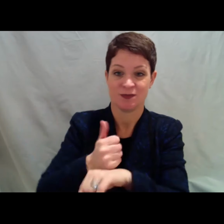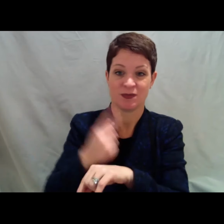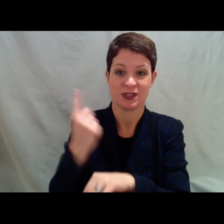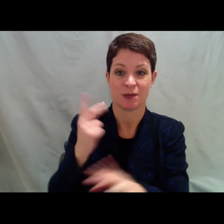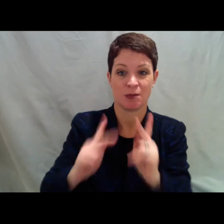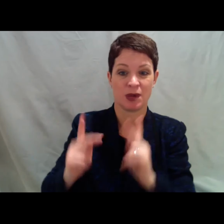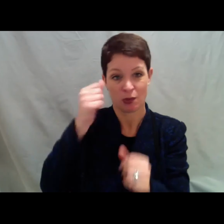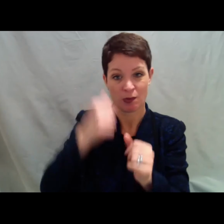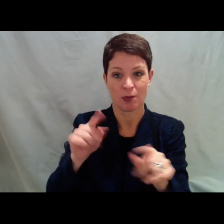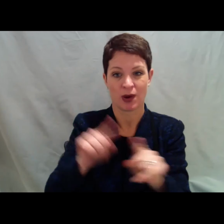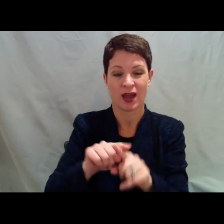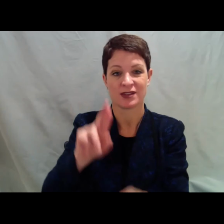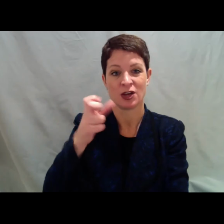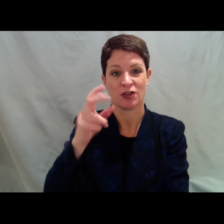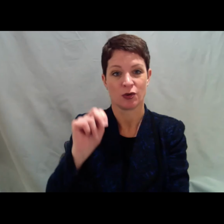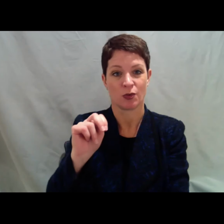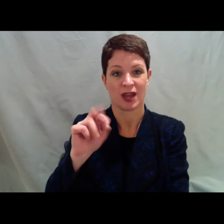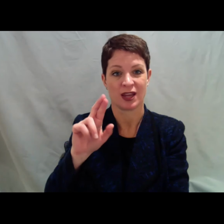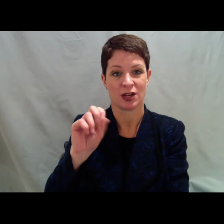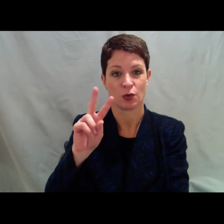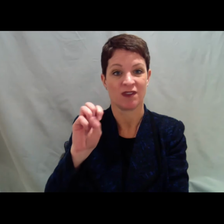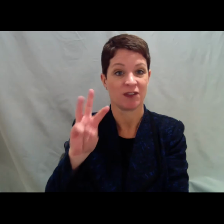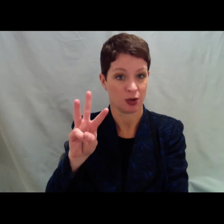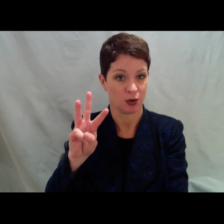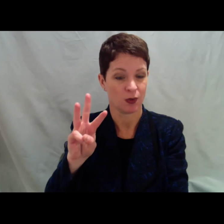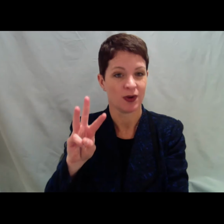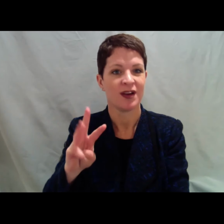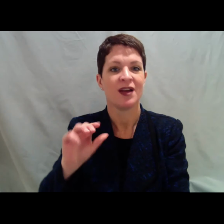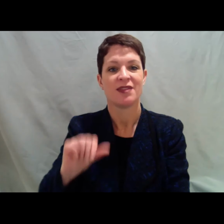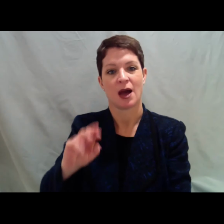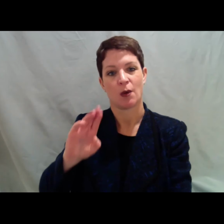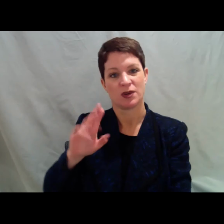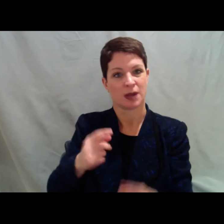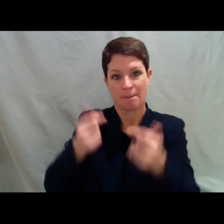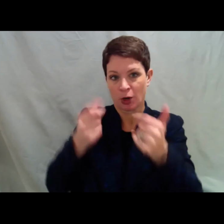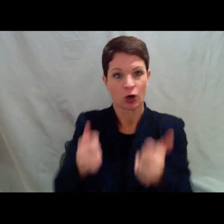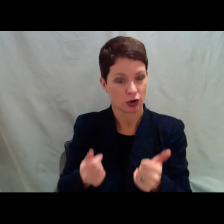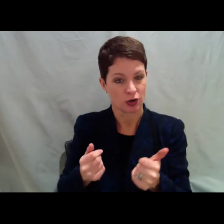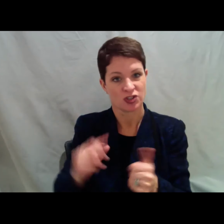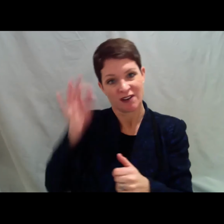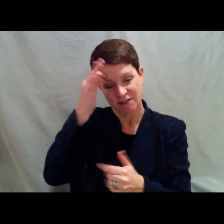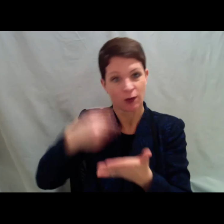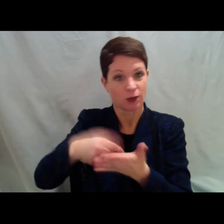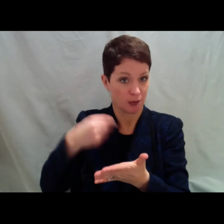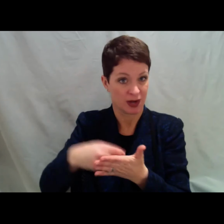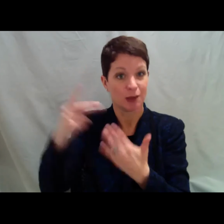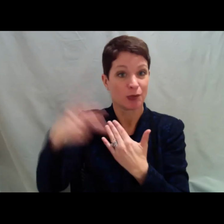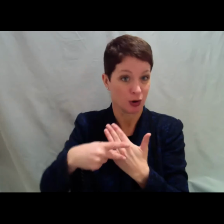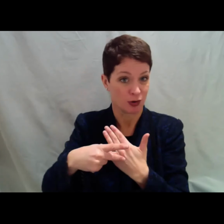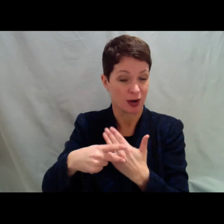people remember as the Reagan reviews. So this was basically a bureaucratic purge of federal disability programs in the early